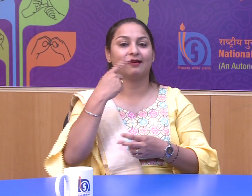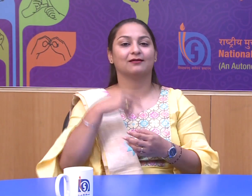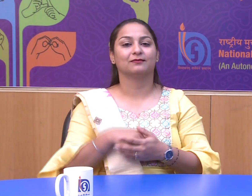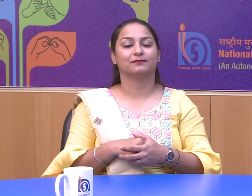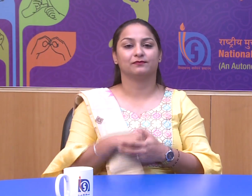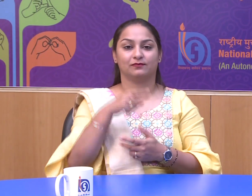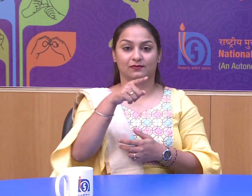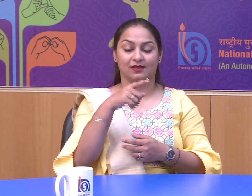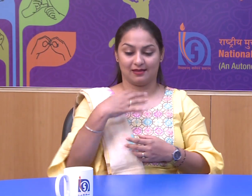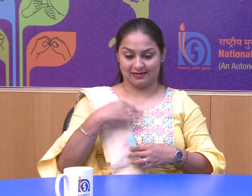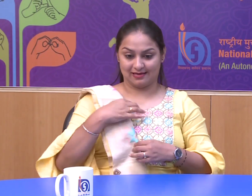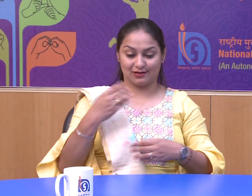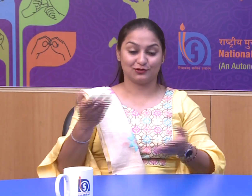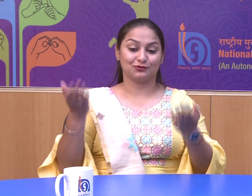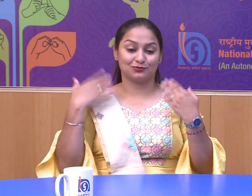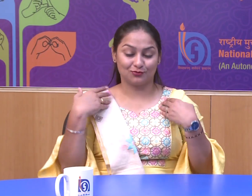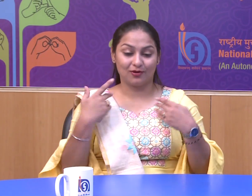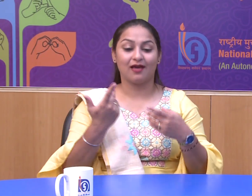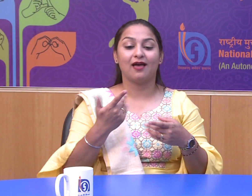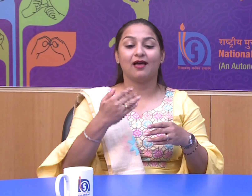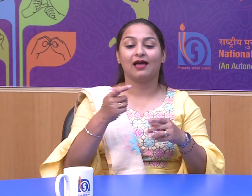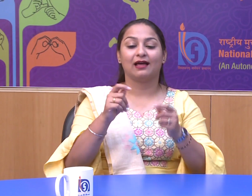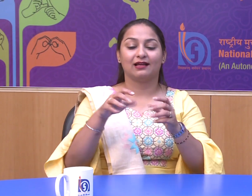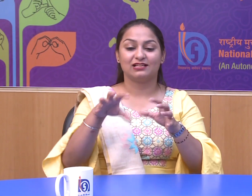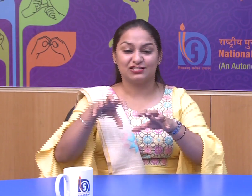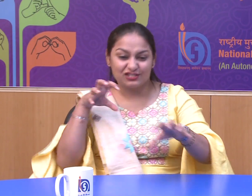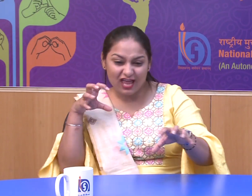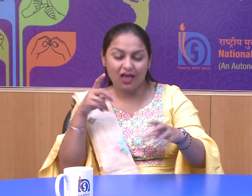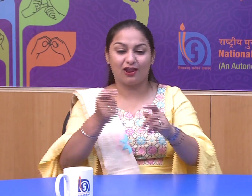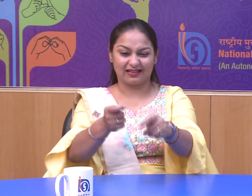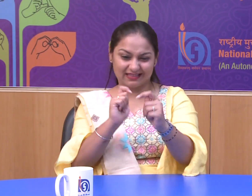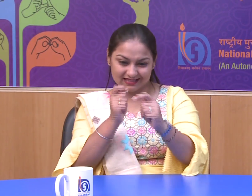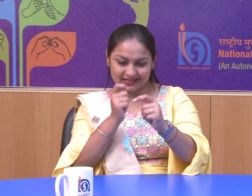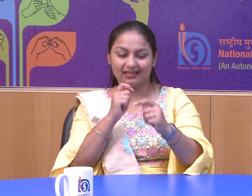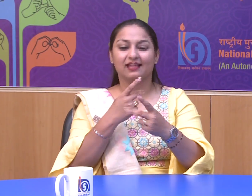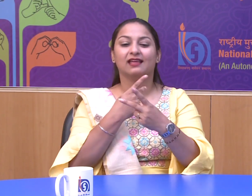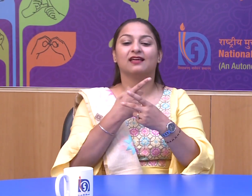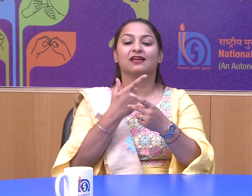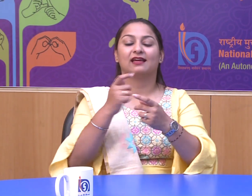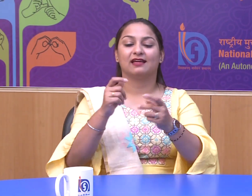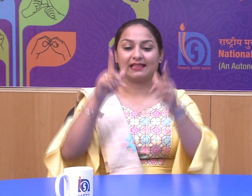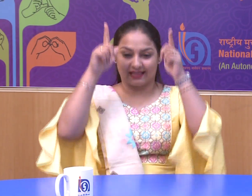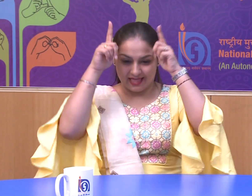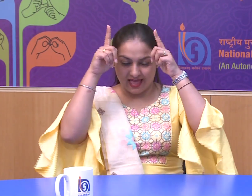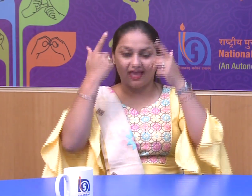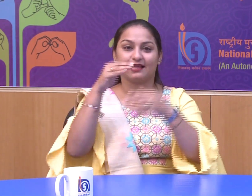they decorated their animals like horses, bullocks, camels, and